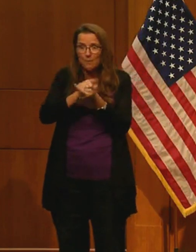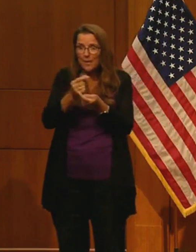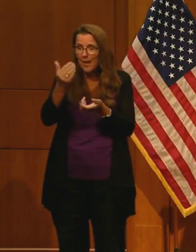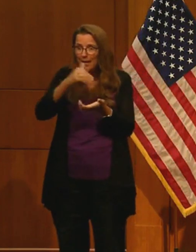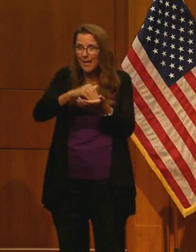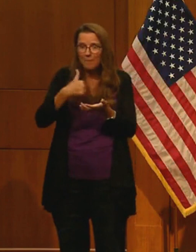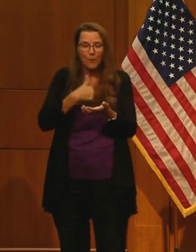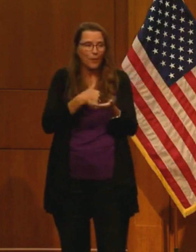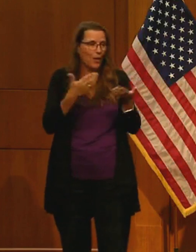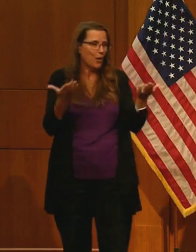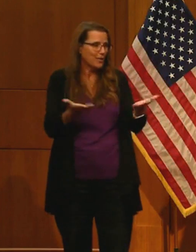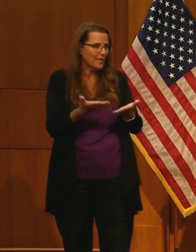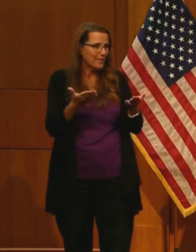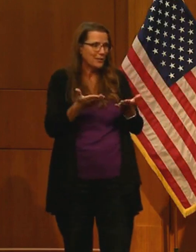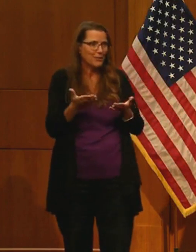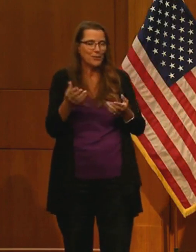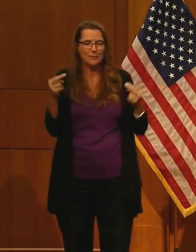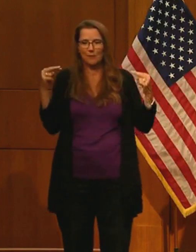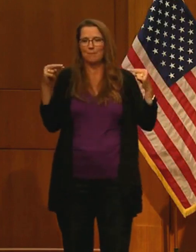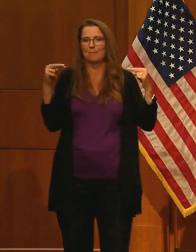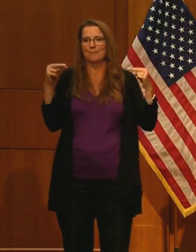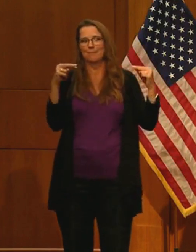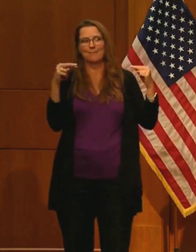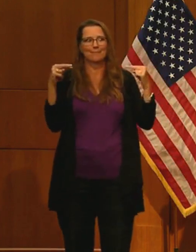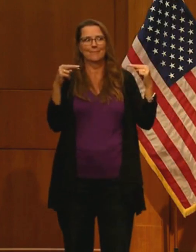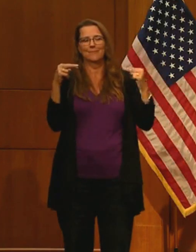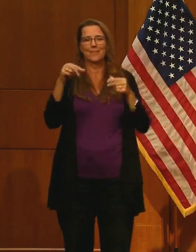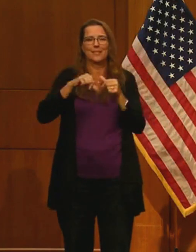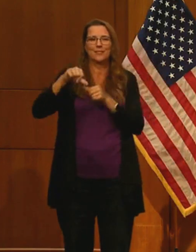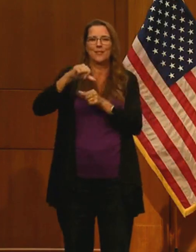we're all ears. So they're looking at each